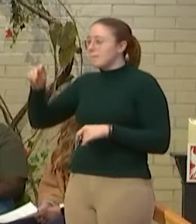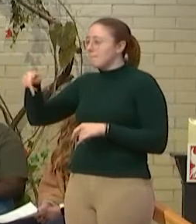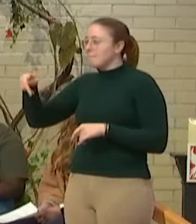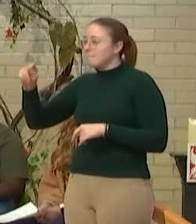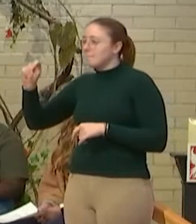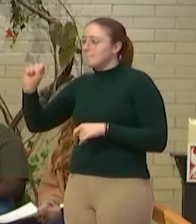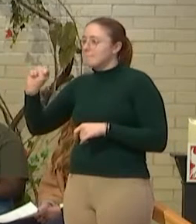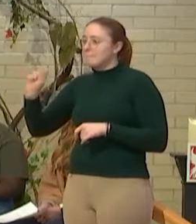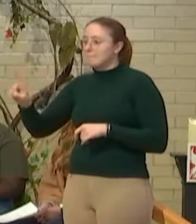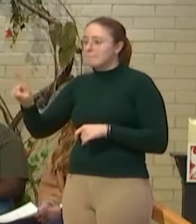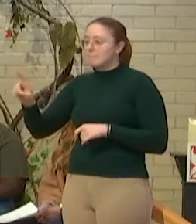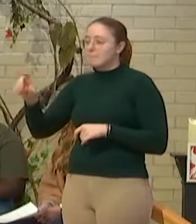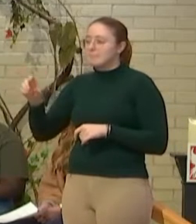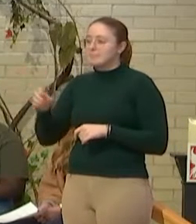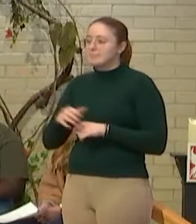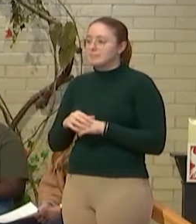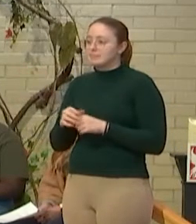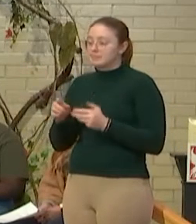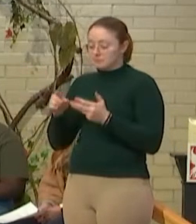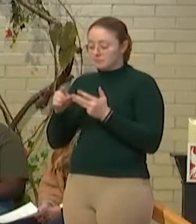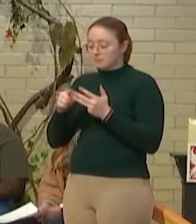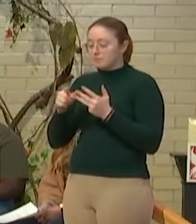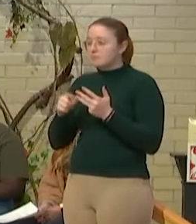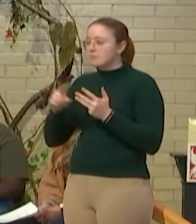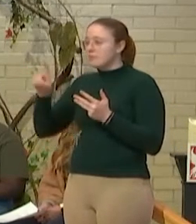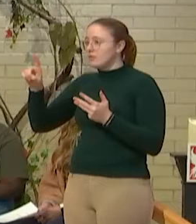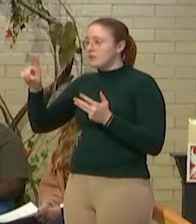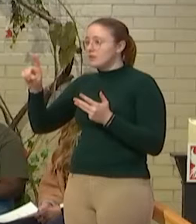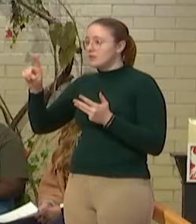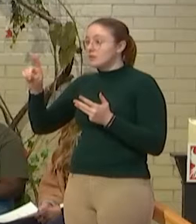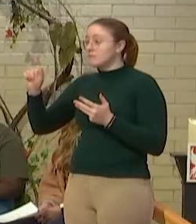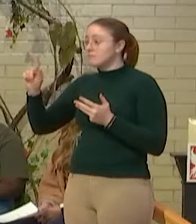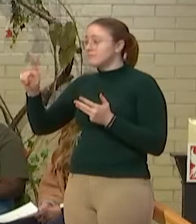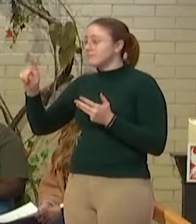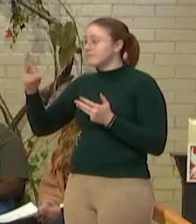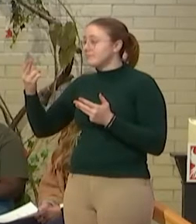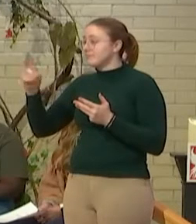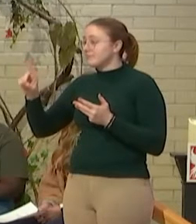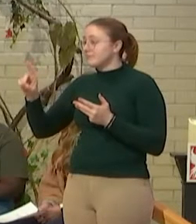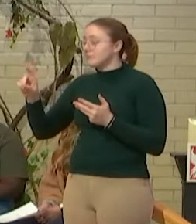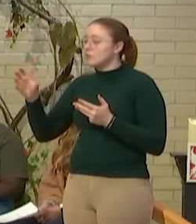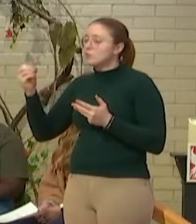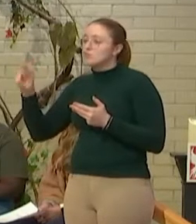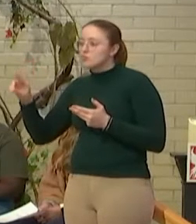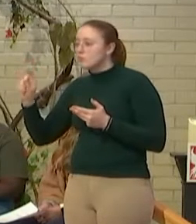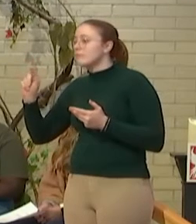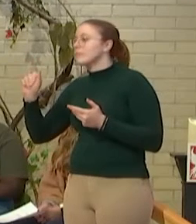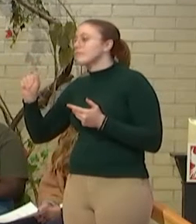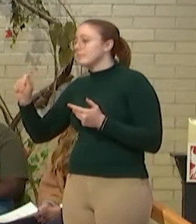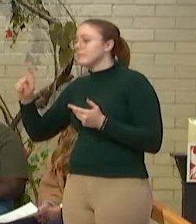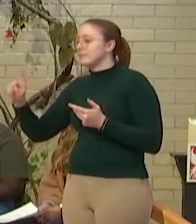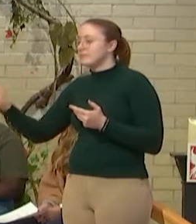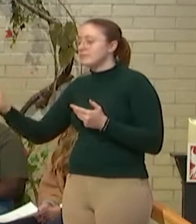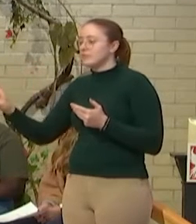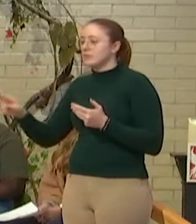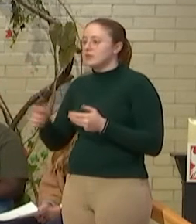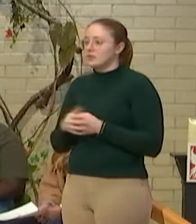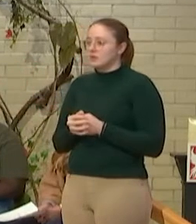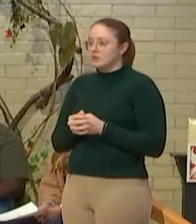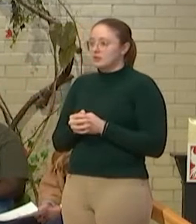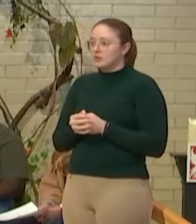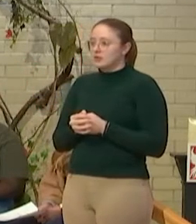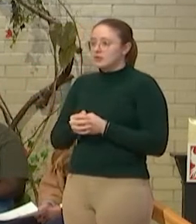PTSD, or attention deficit, ADD, ADHD. It might be something like